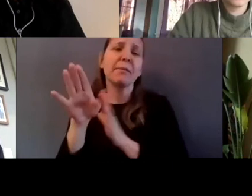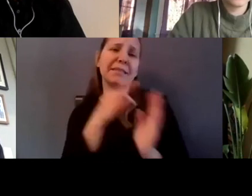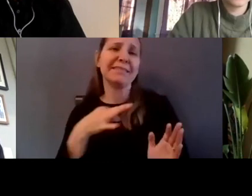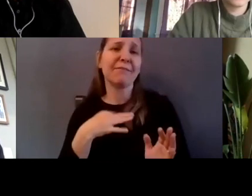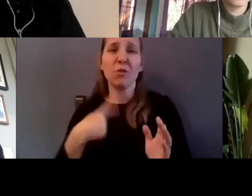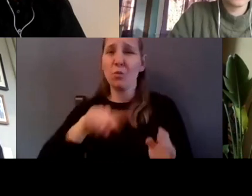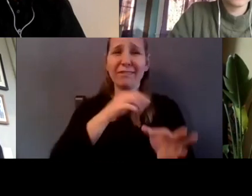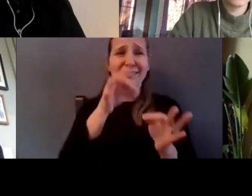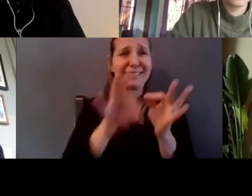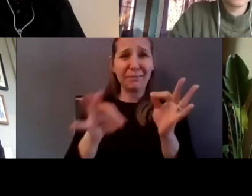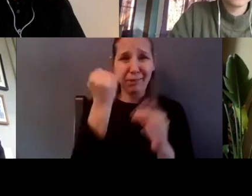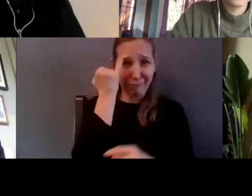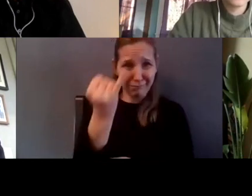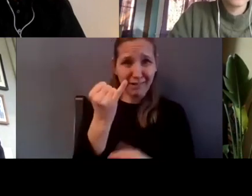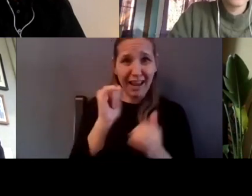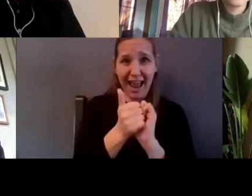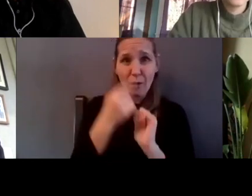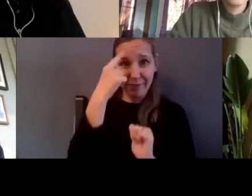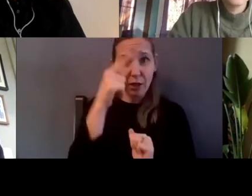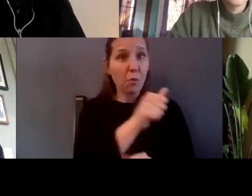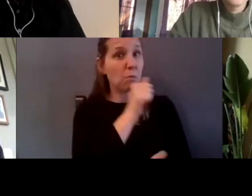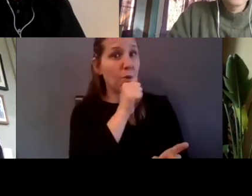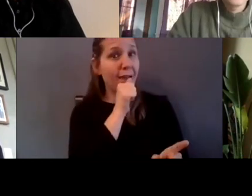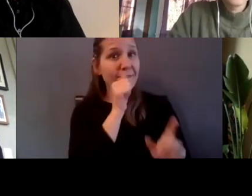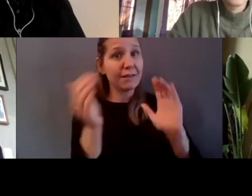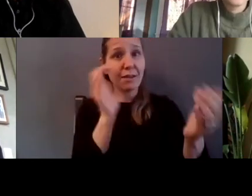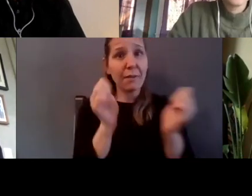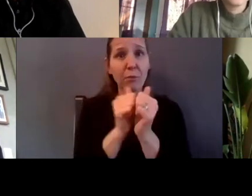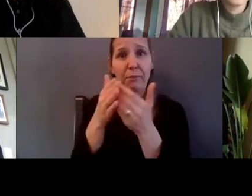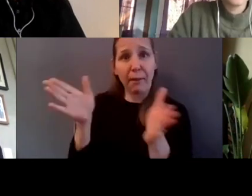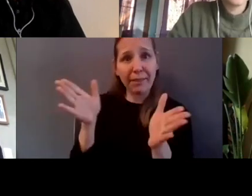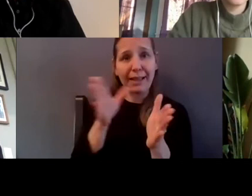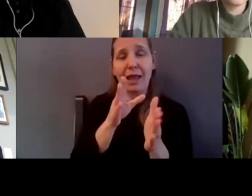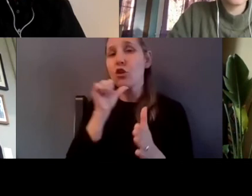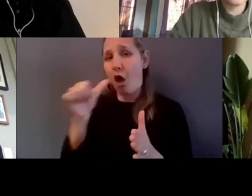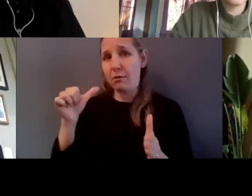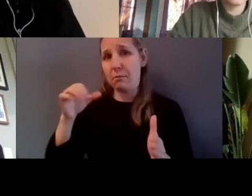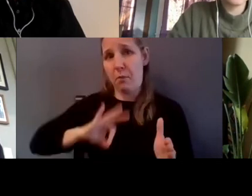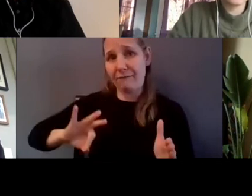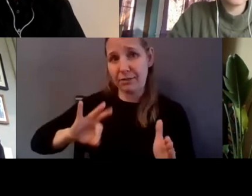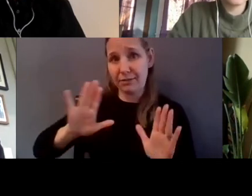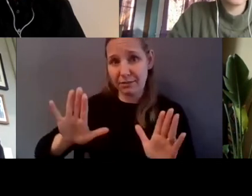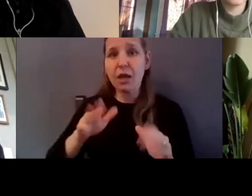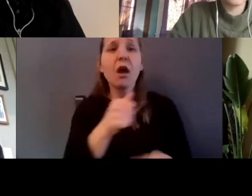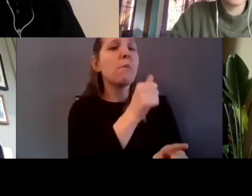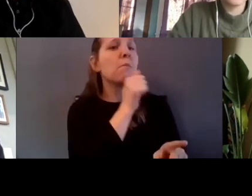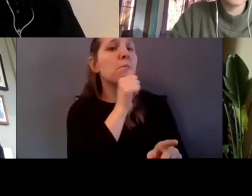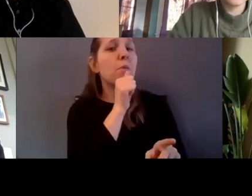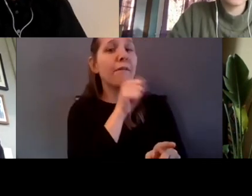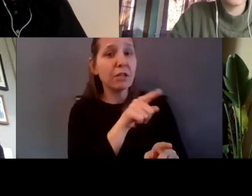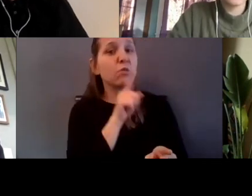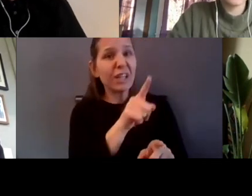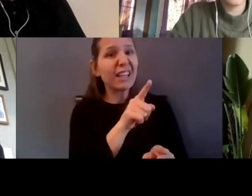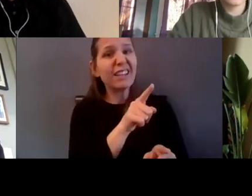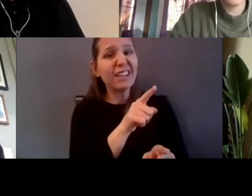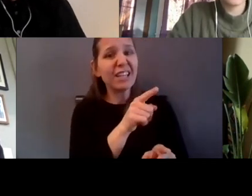way of thinking about what does the private sector do versus the public and nonprofit sector do. And the private sector really does primarily